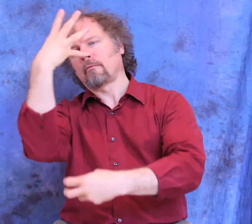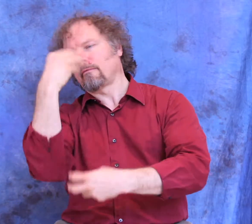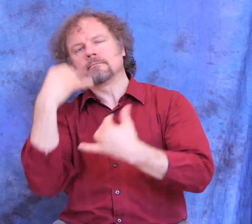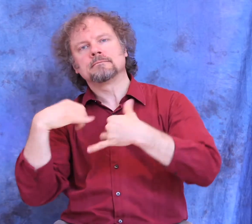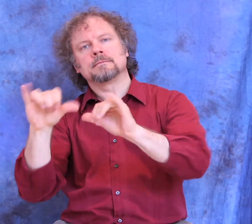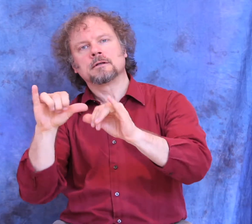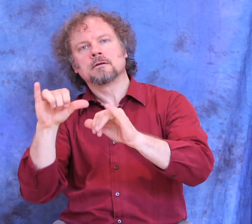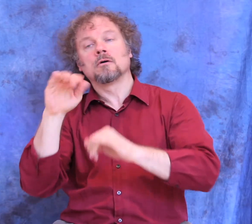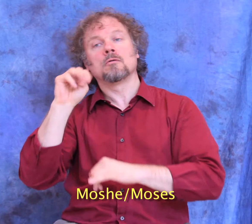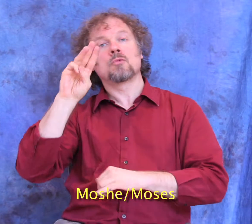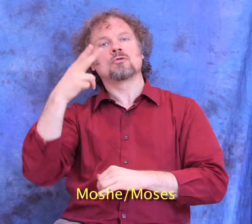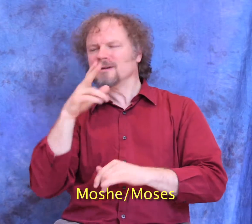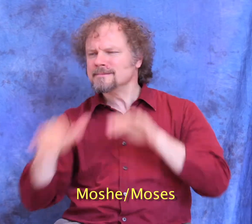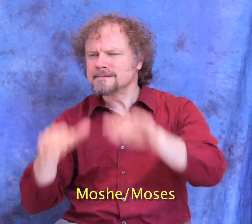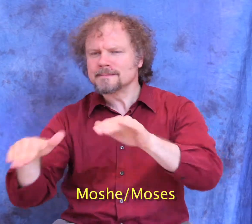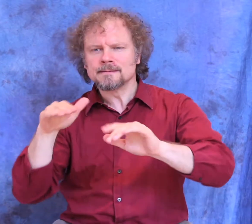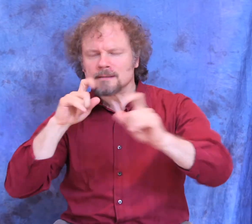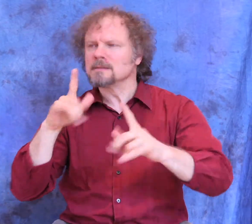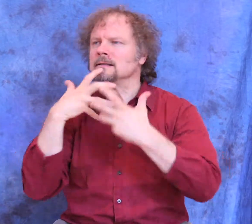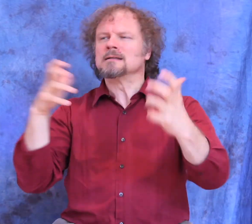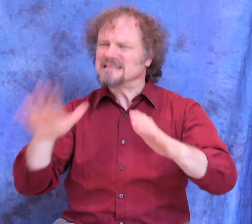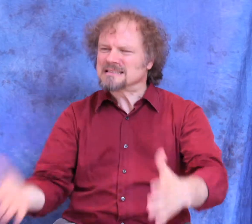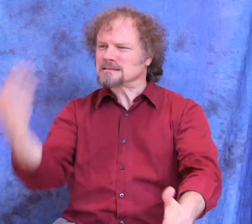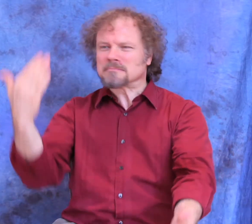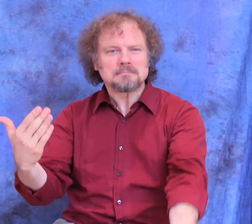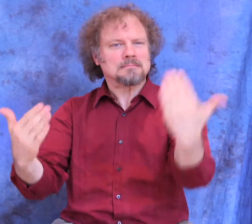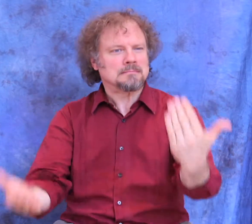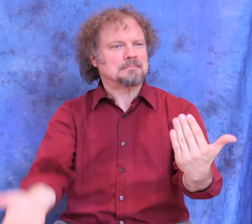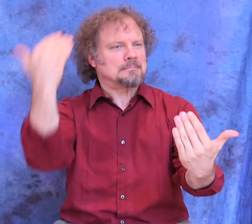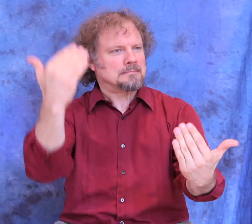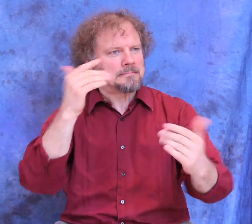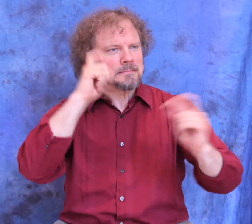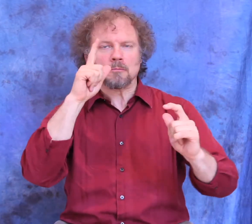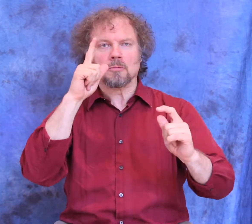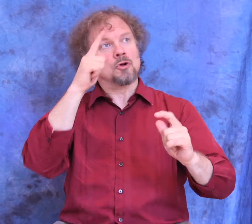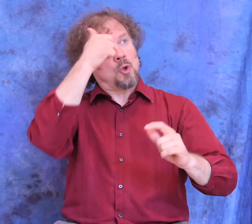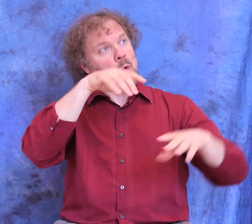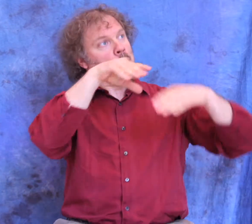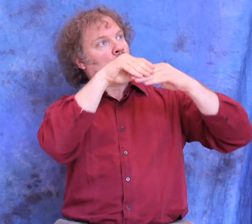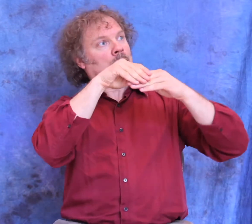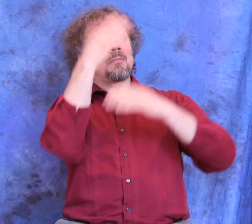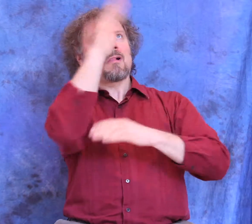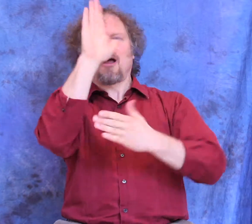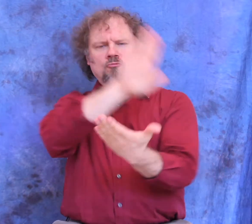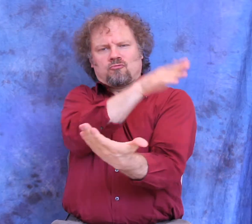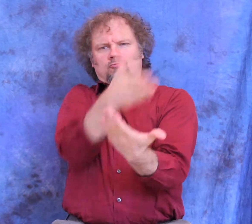went through the camp to arouse them. He cried, "Arise from your sleep. The groom, God, has already arrived. He seeks